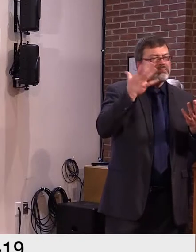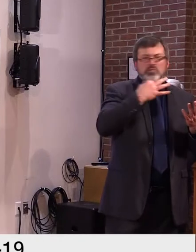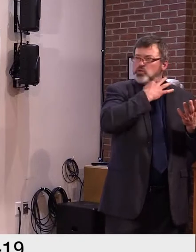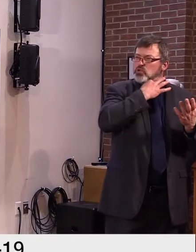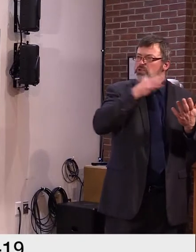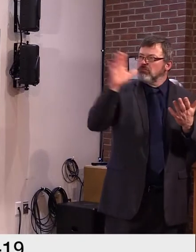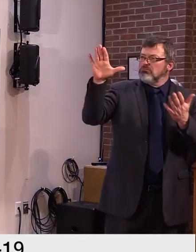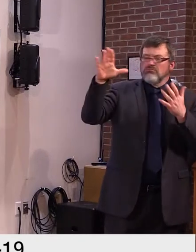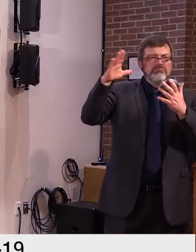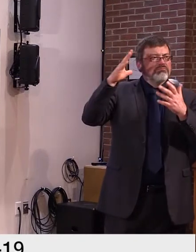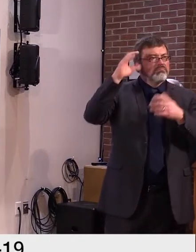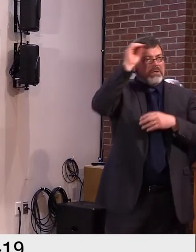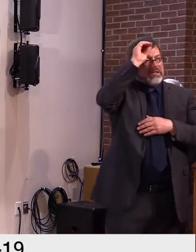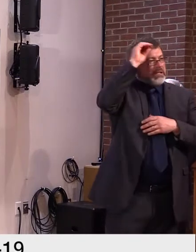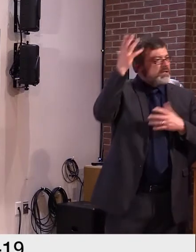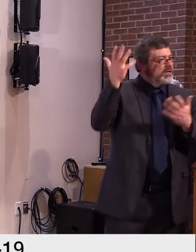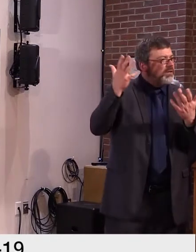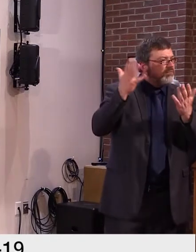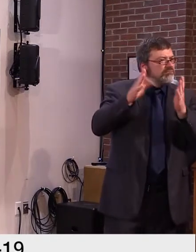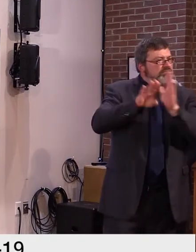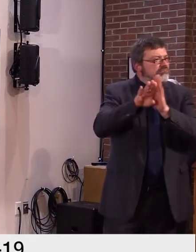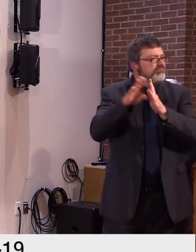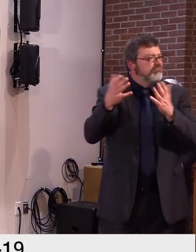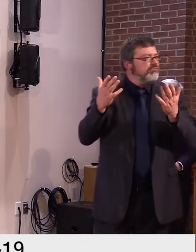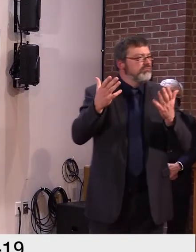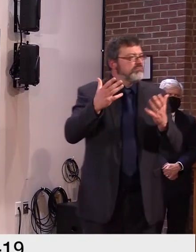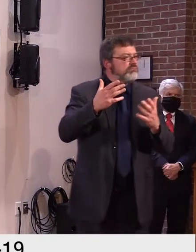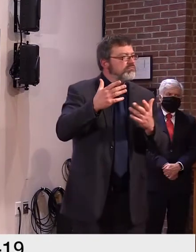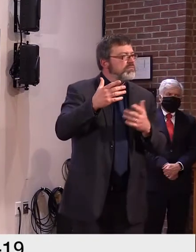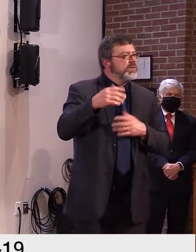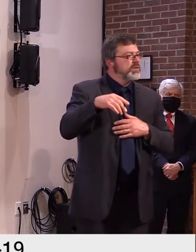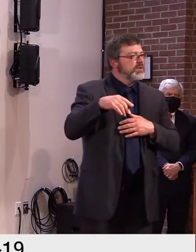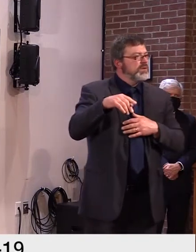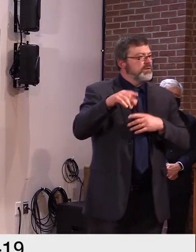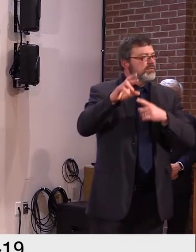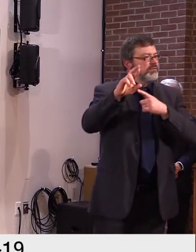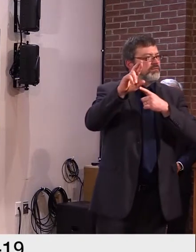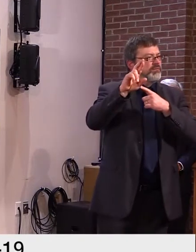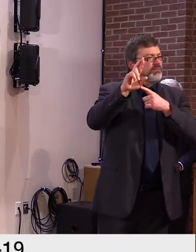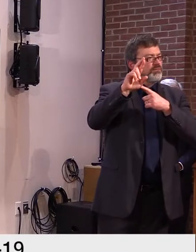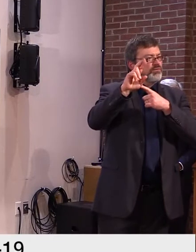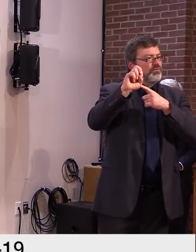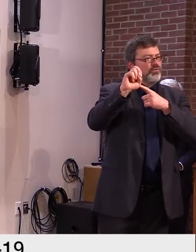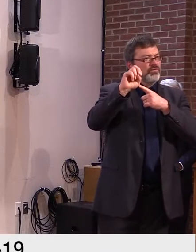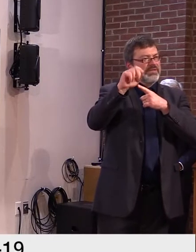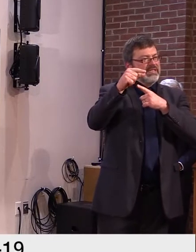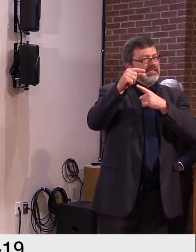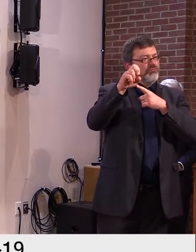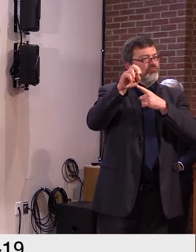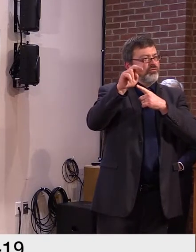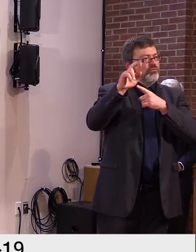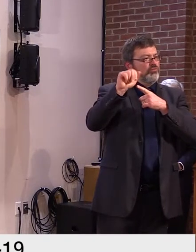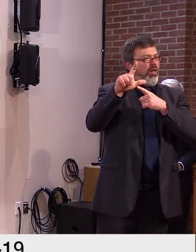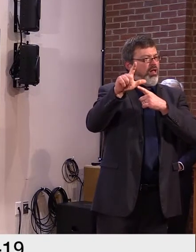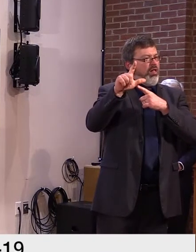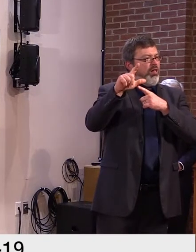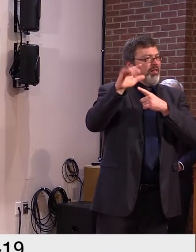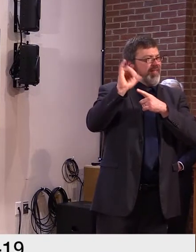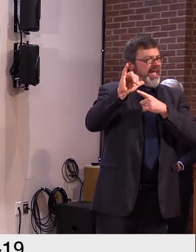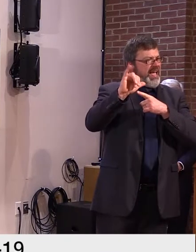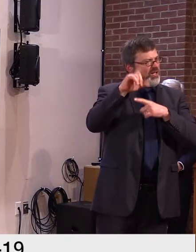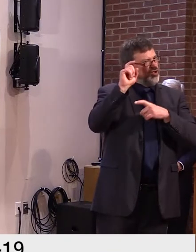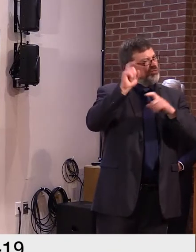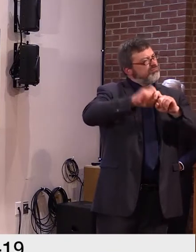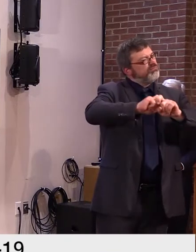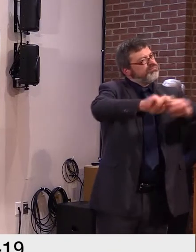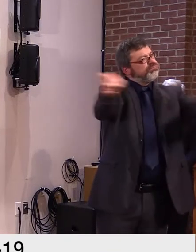understand Regeneron, is one of the ones he's taking as well. He says it should be free to every American. Is that